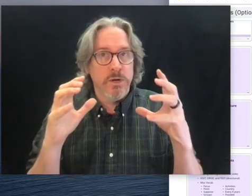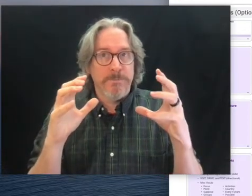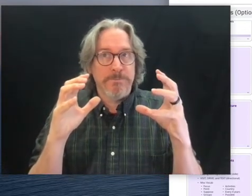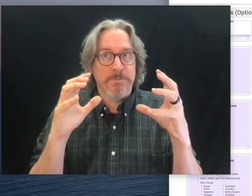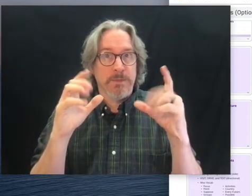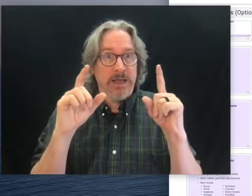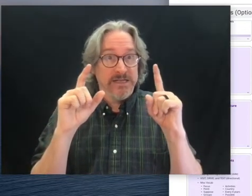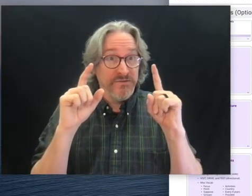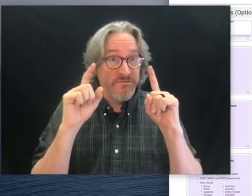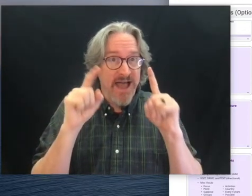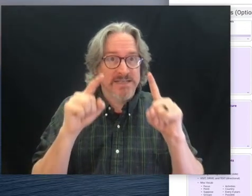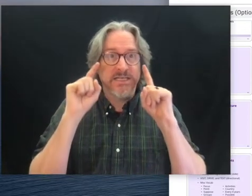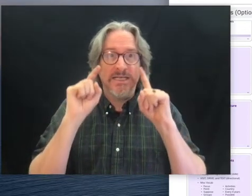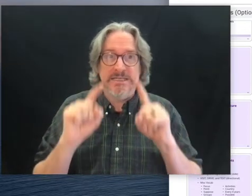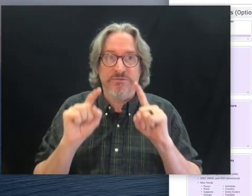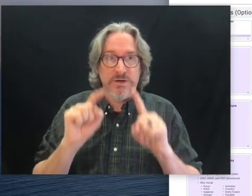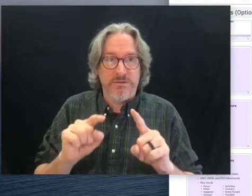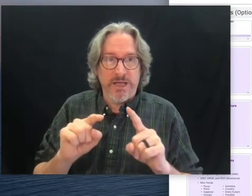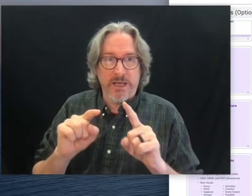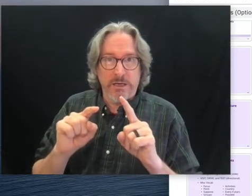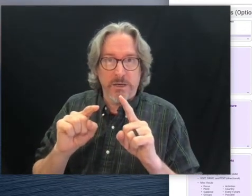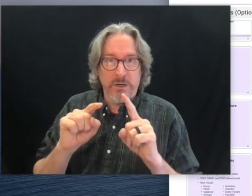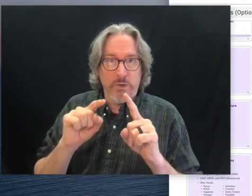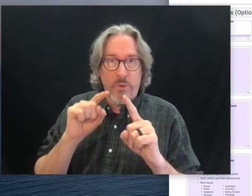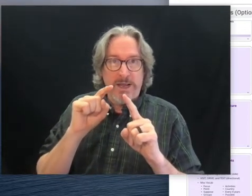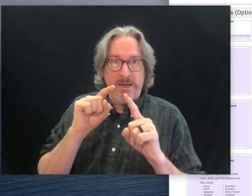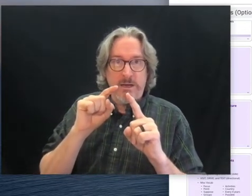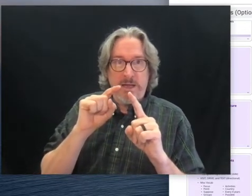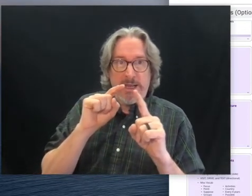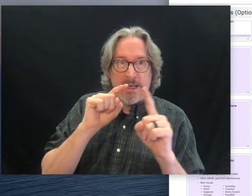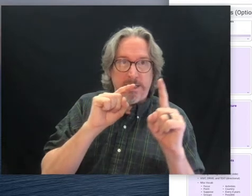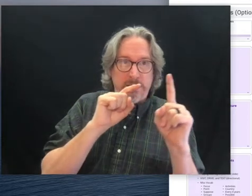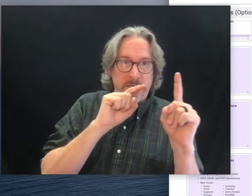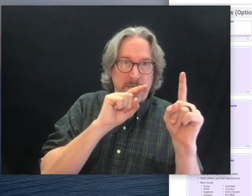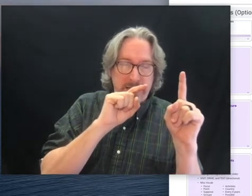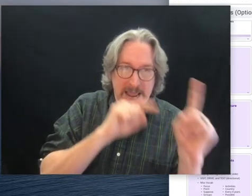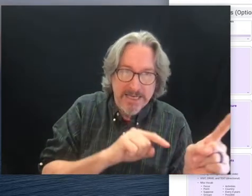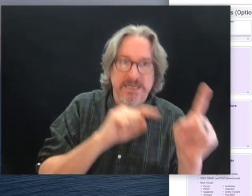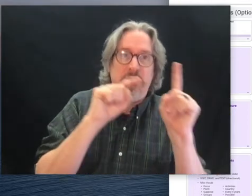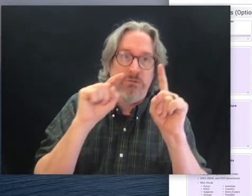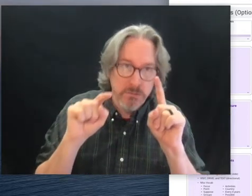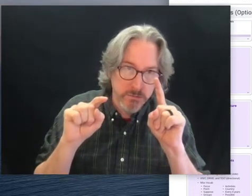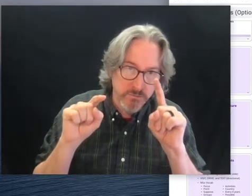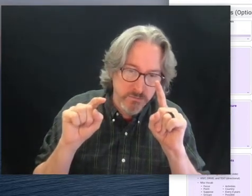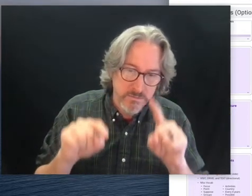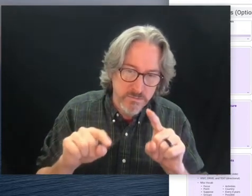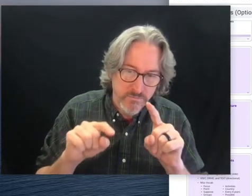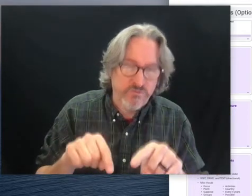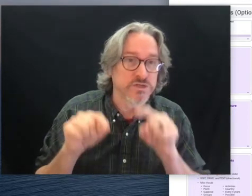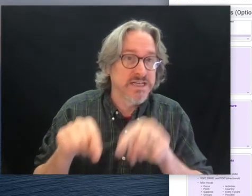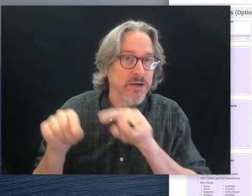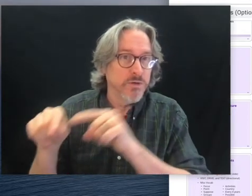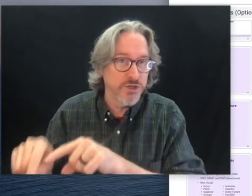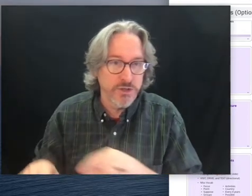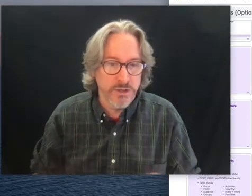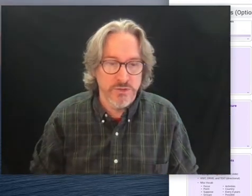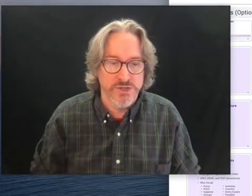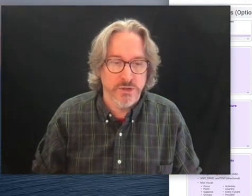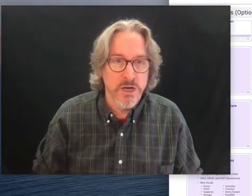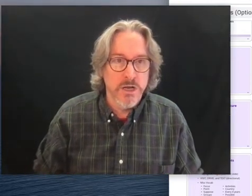So it's a vastly different thing when an ASL first